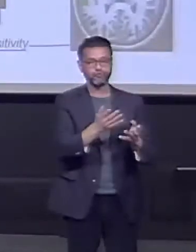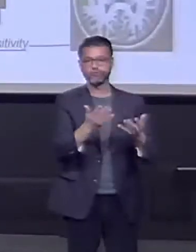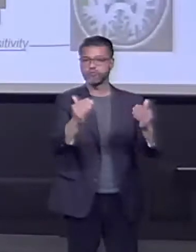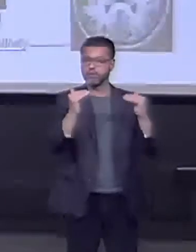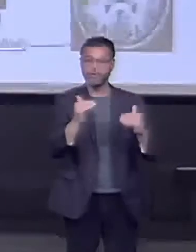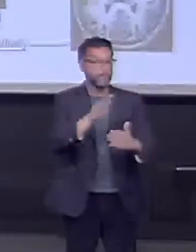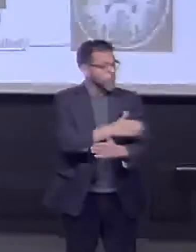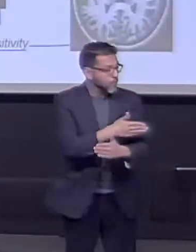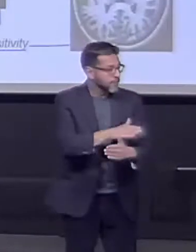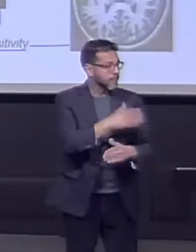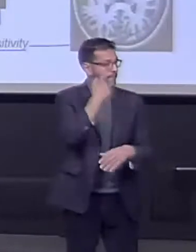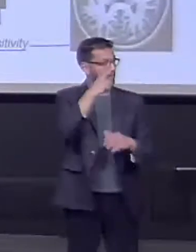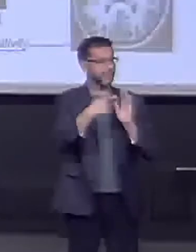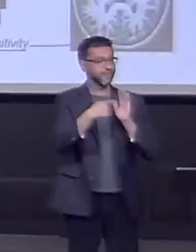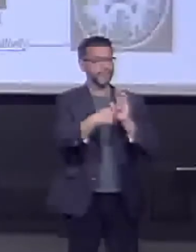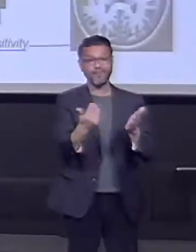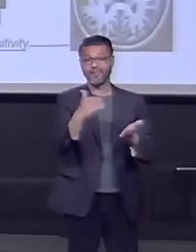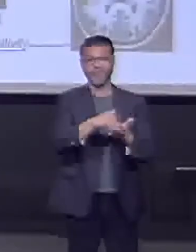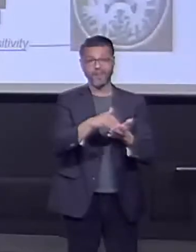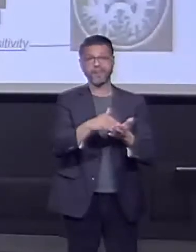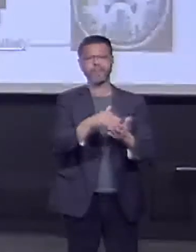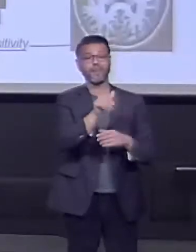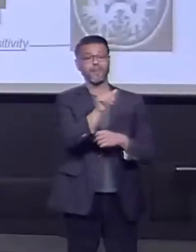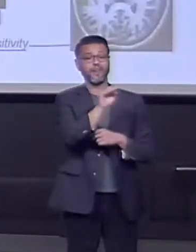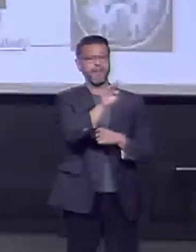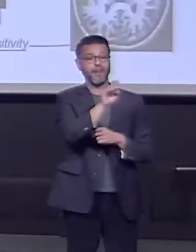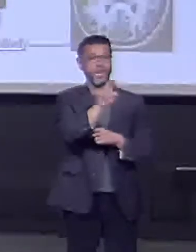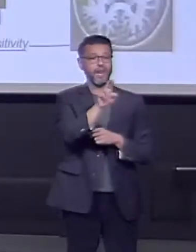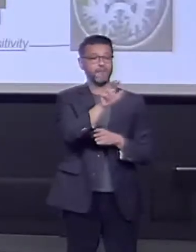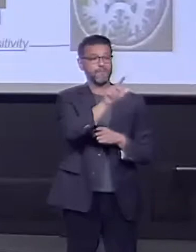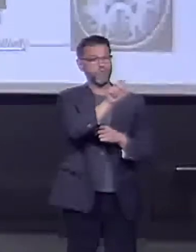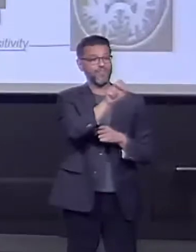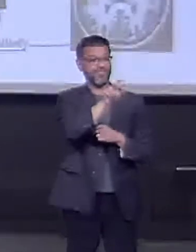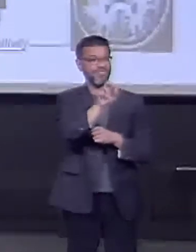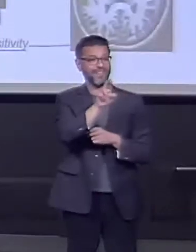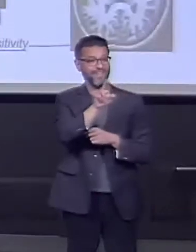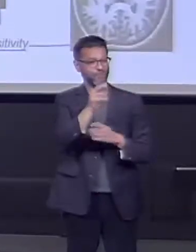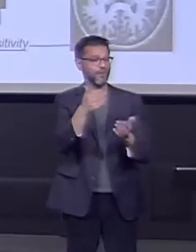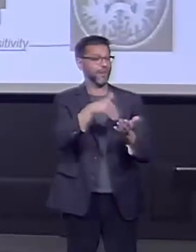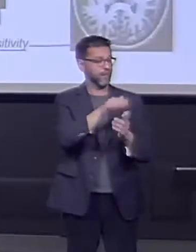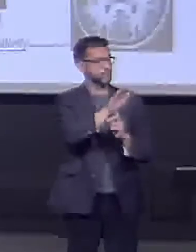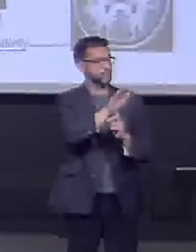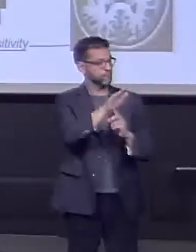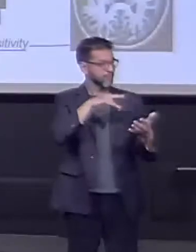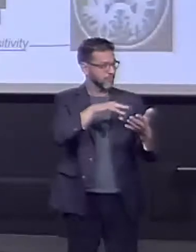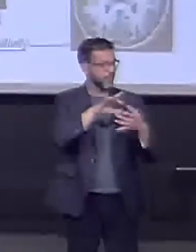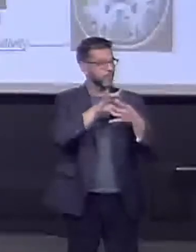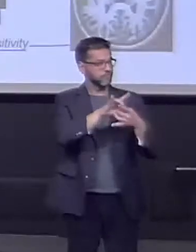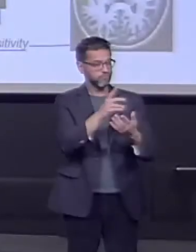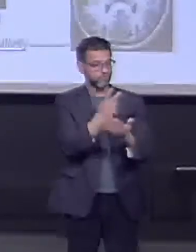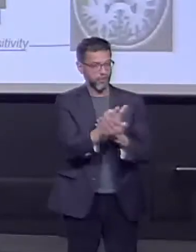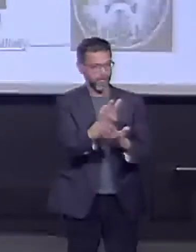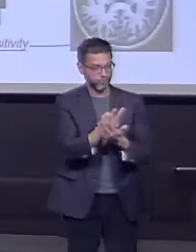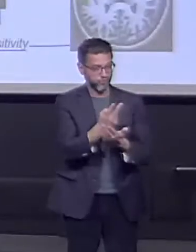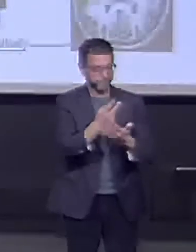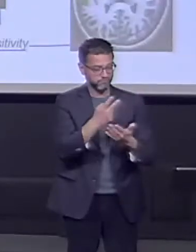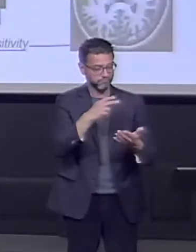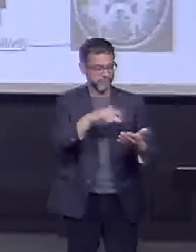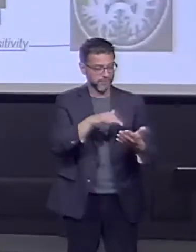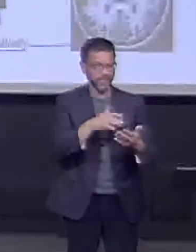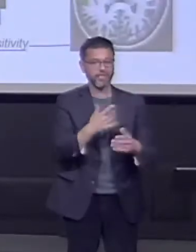example? And again, Amber Lever, in one of her studies, when she was a graduate student in a lab, found that, yes, here's